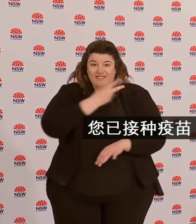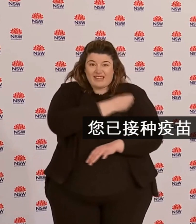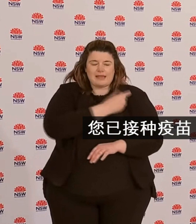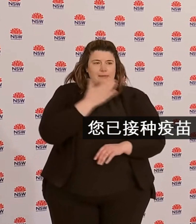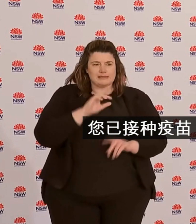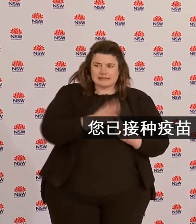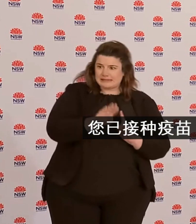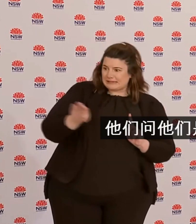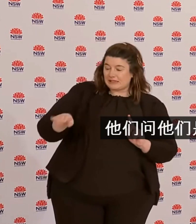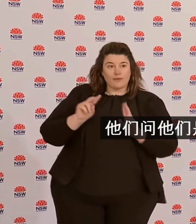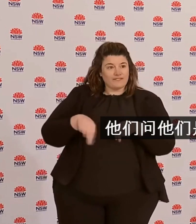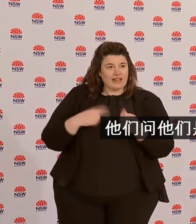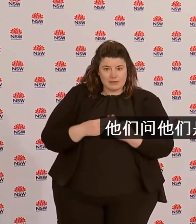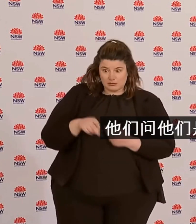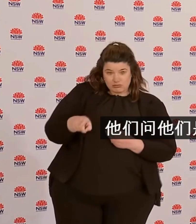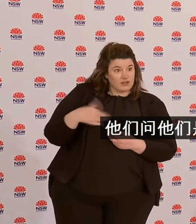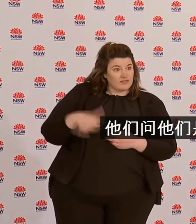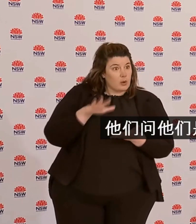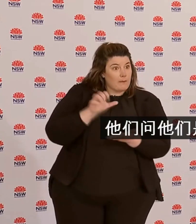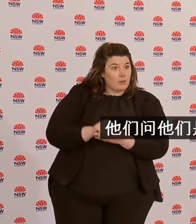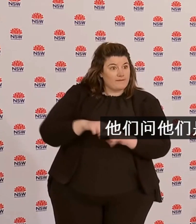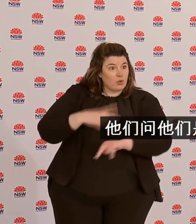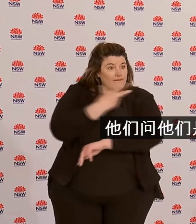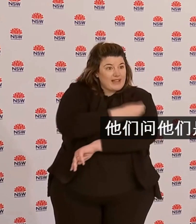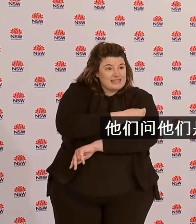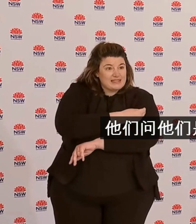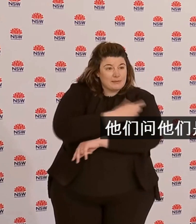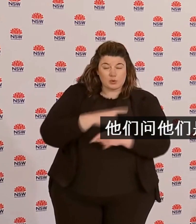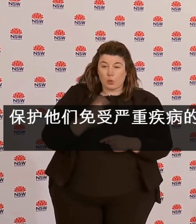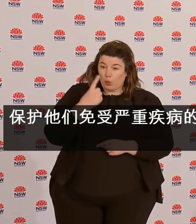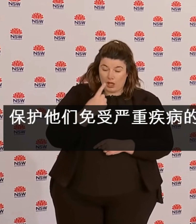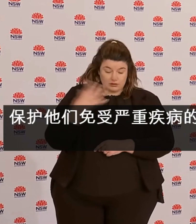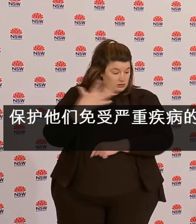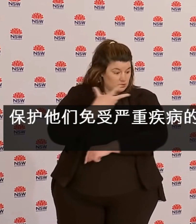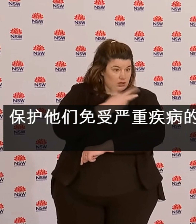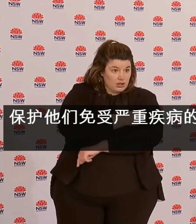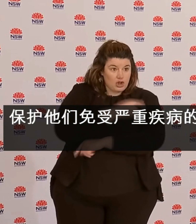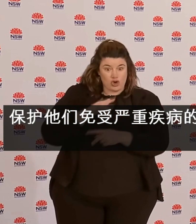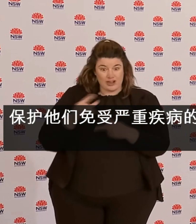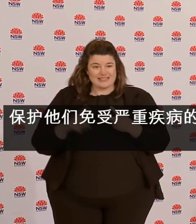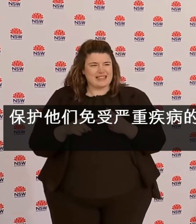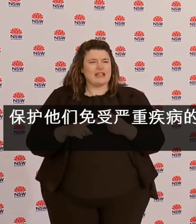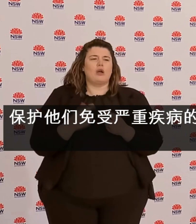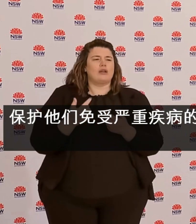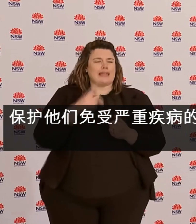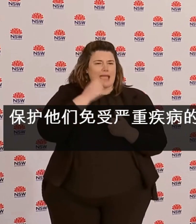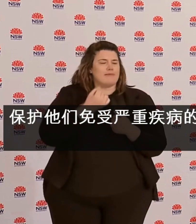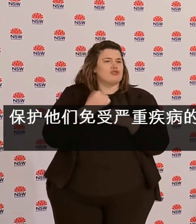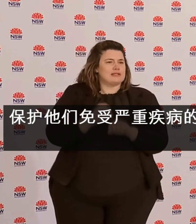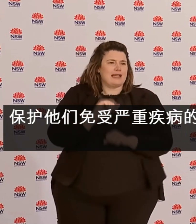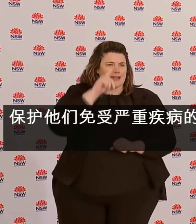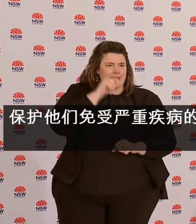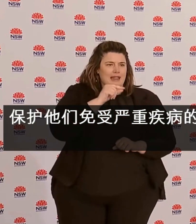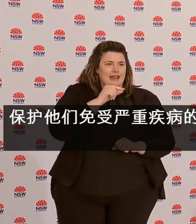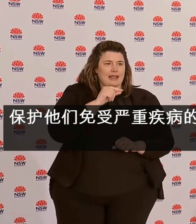your loved ones, check on them, ask them whether they've been vaccinated. Even one dose protects them against severe disease, but also